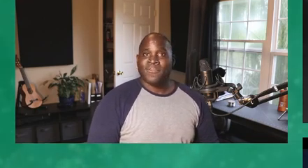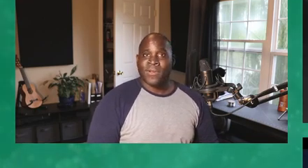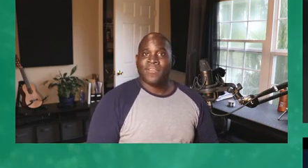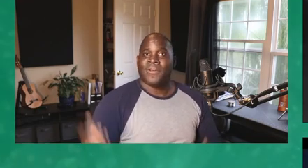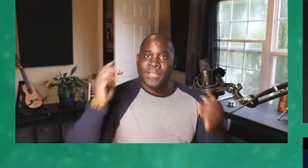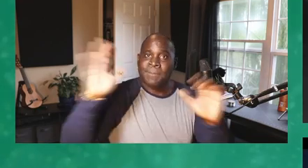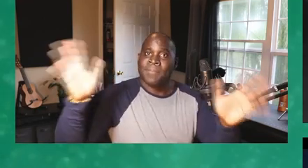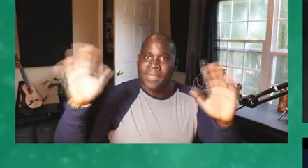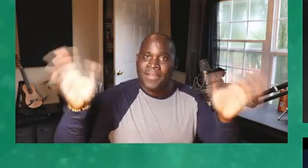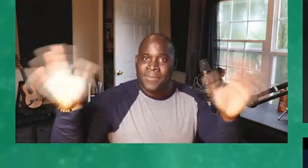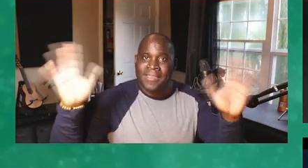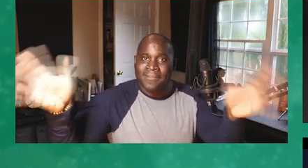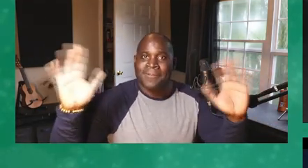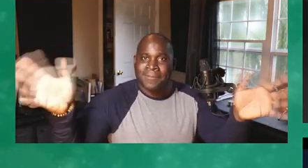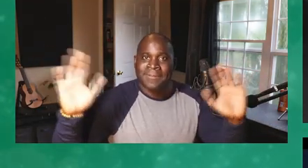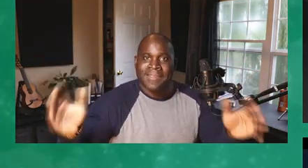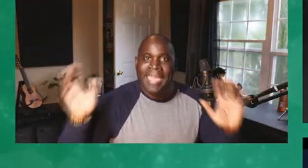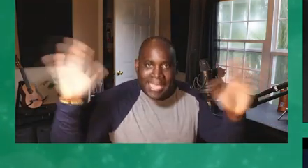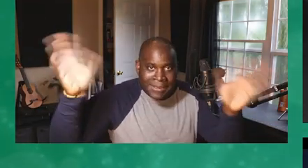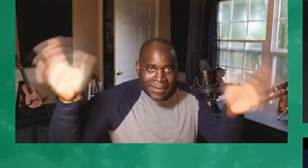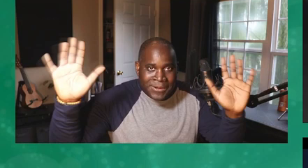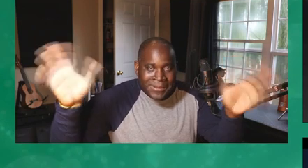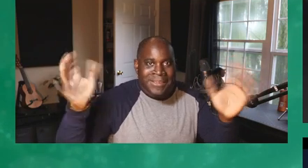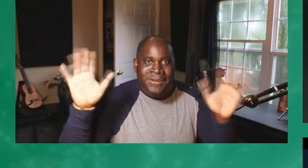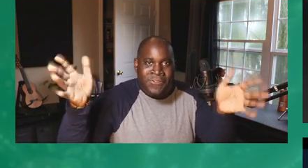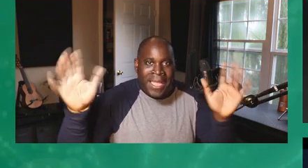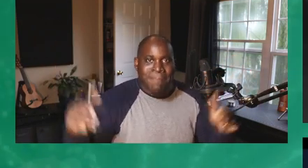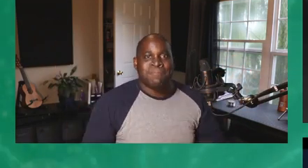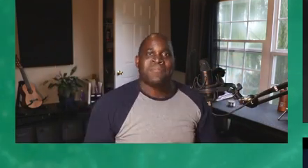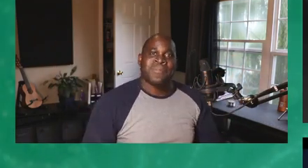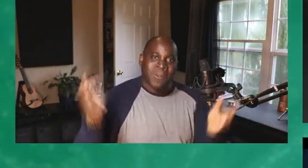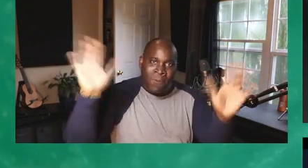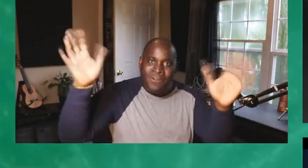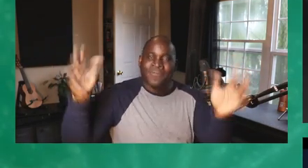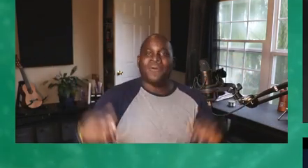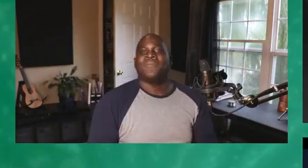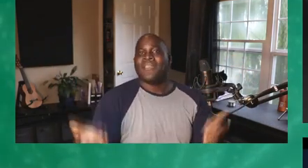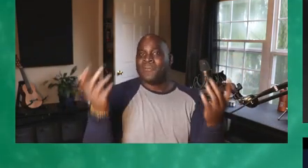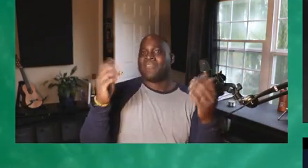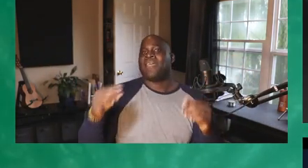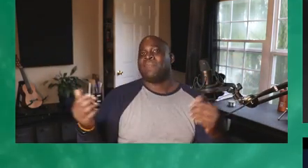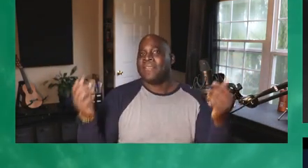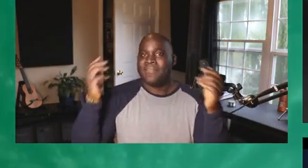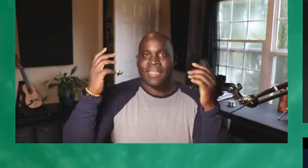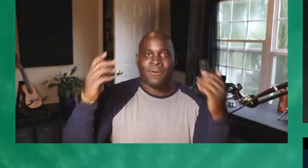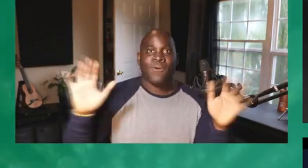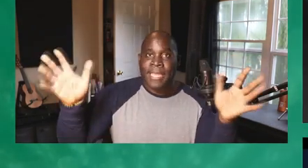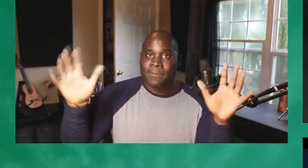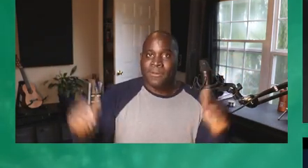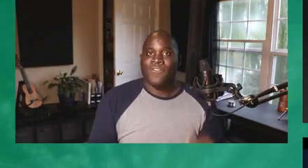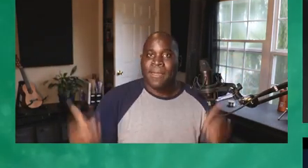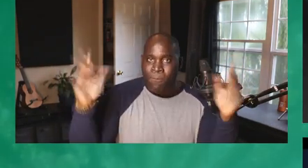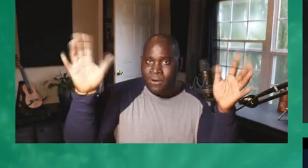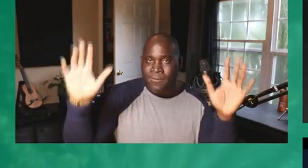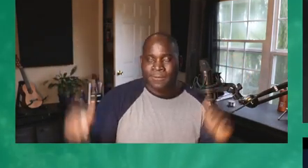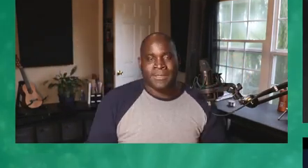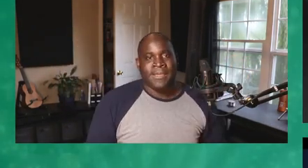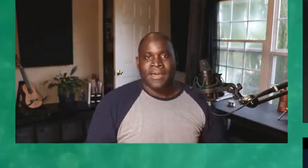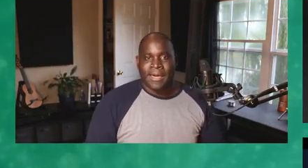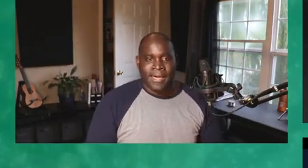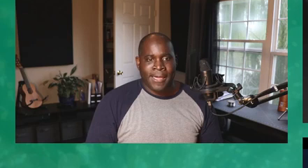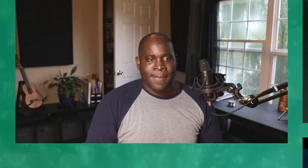When he does tricks that are good, I do this. It's like, hey, good job! Wonderful! That's what the sign means. Like, great! Good job!